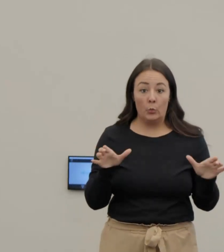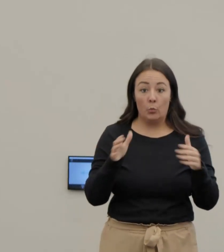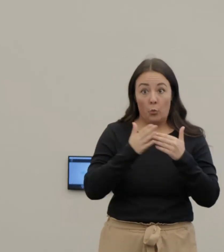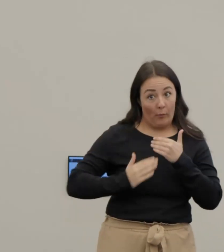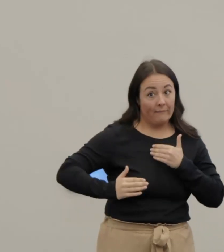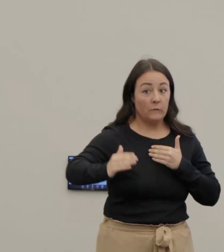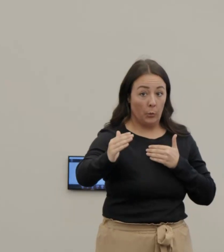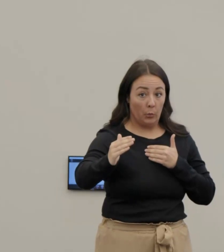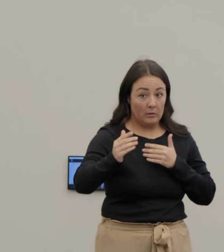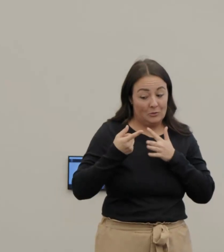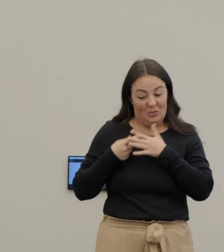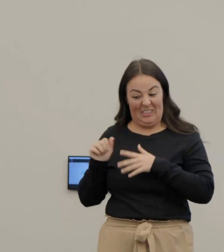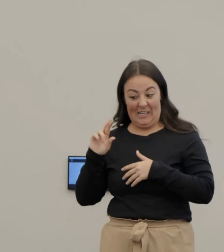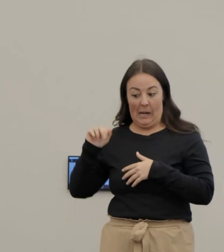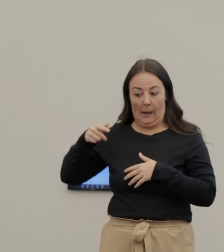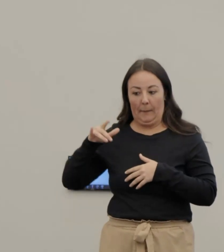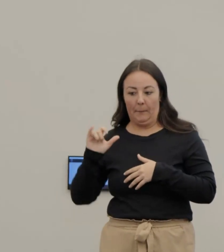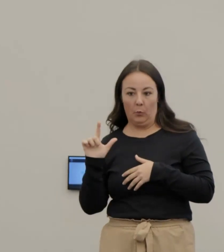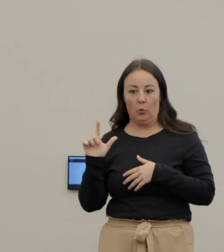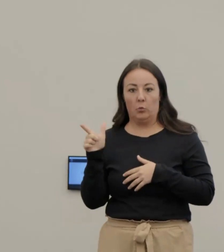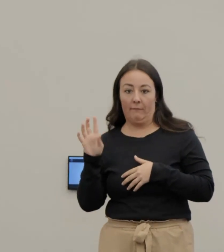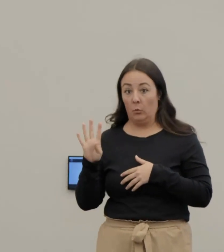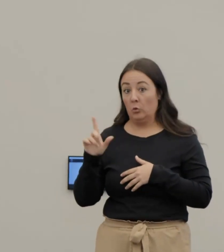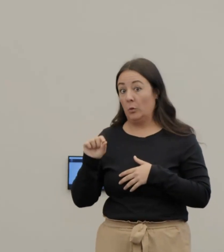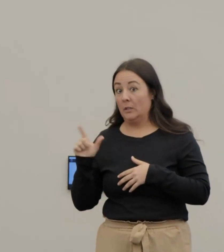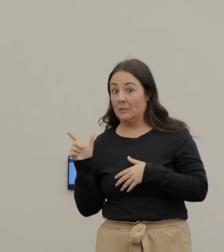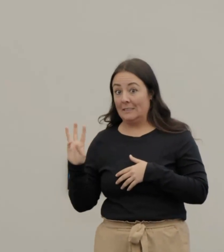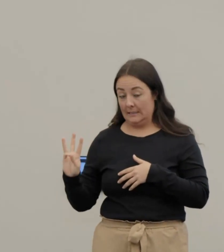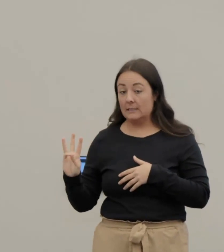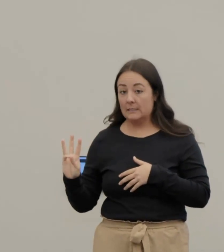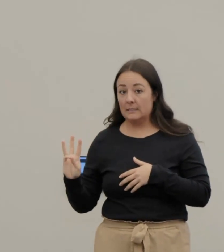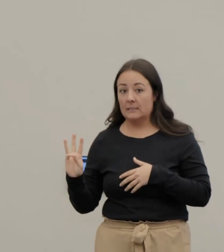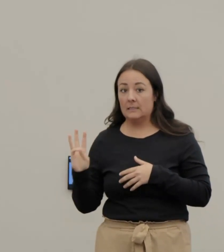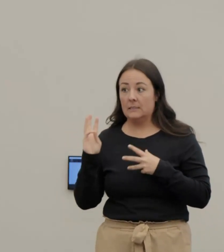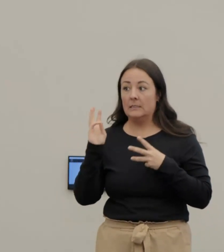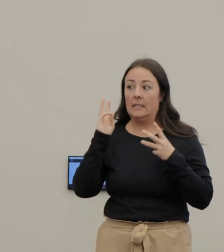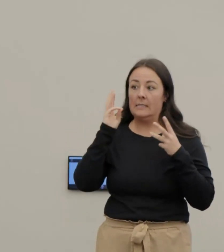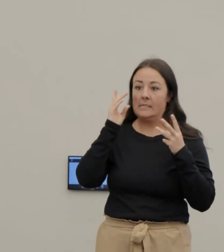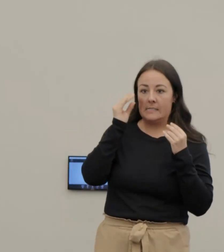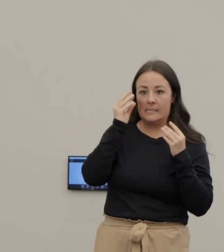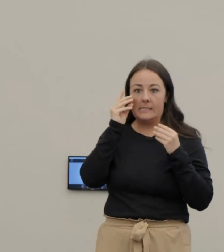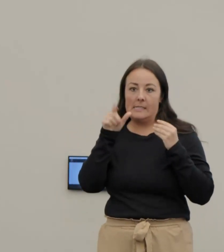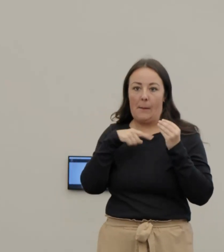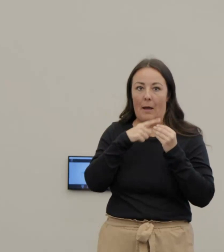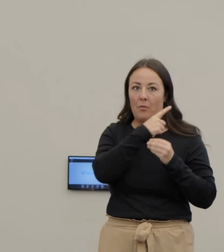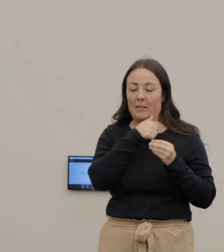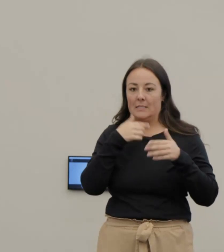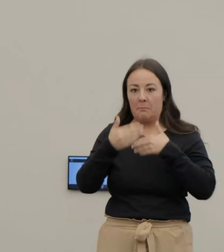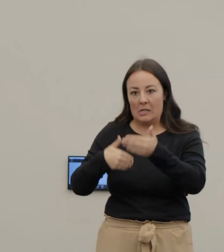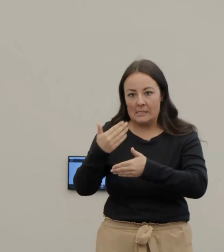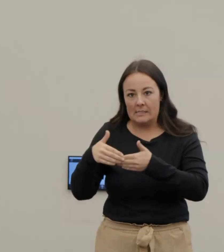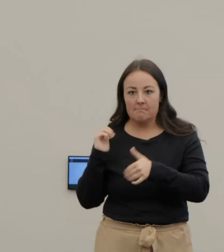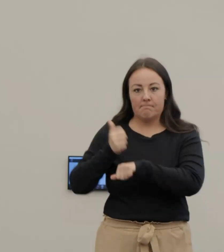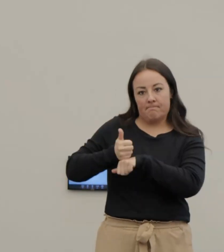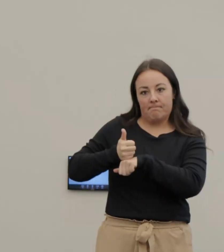going forward from April 24, 2026, is Think about, have this process in place.